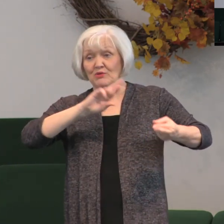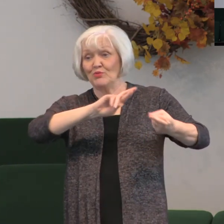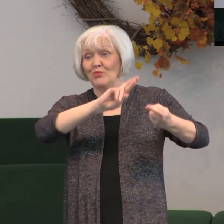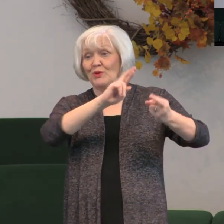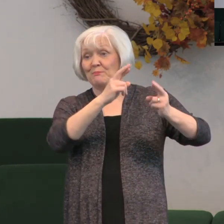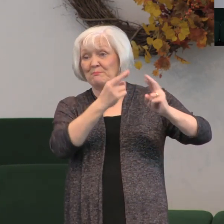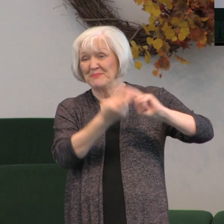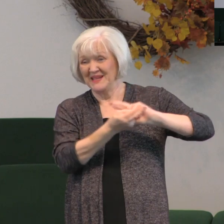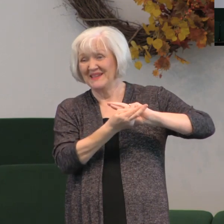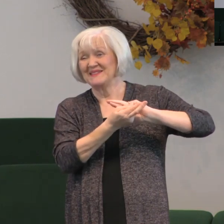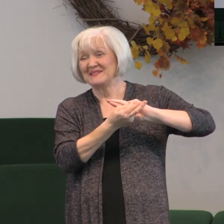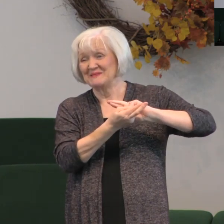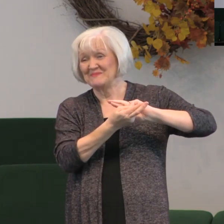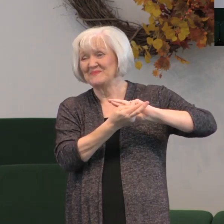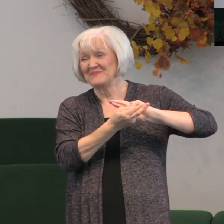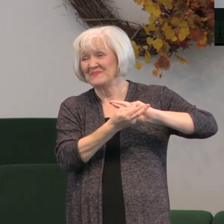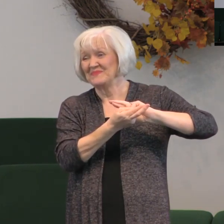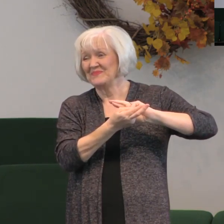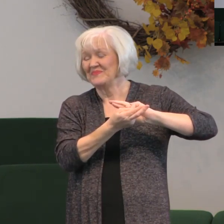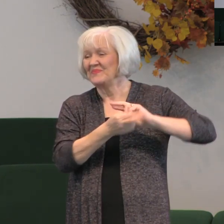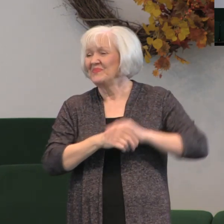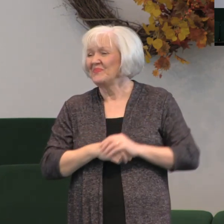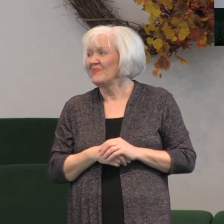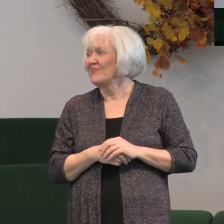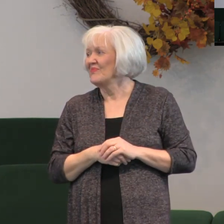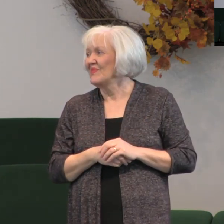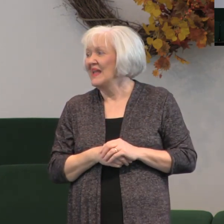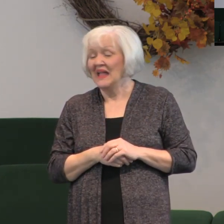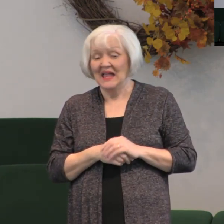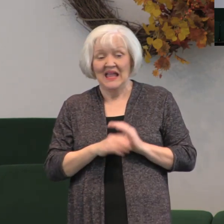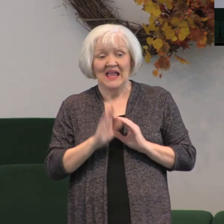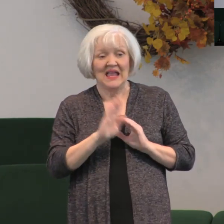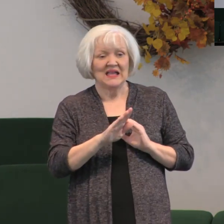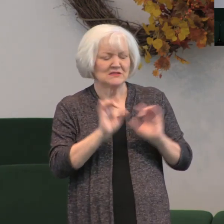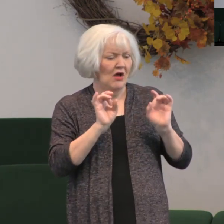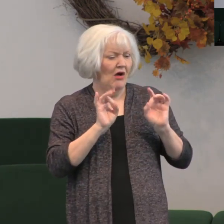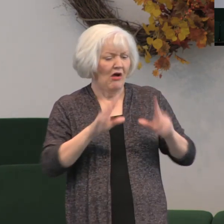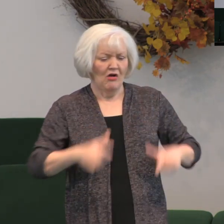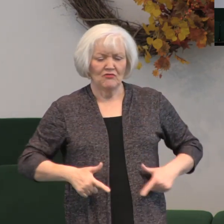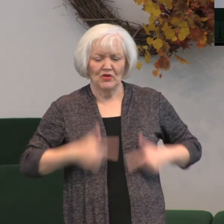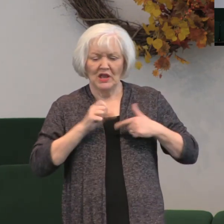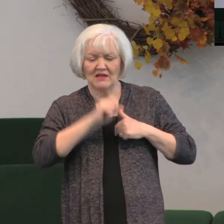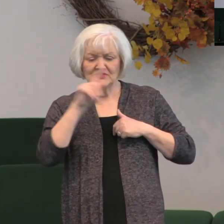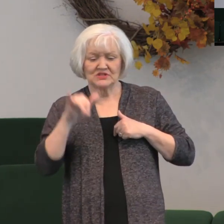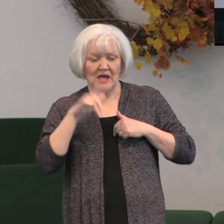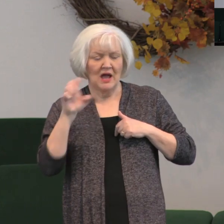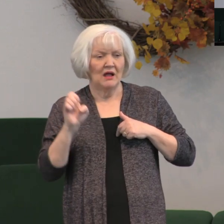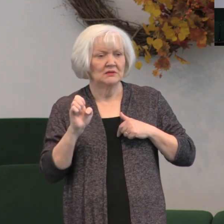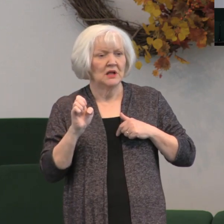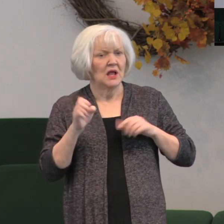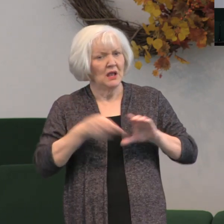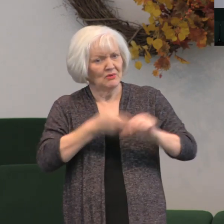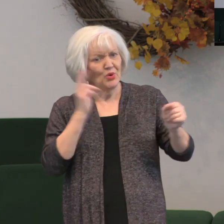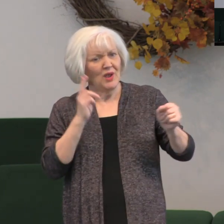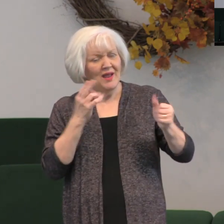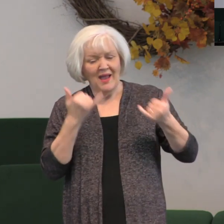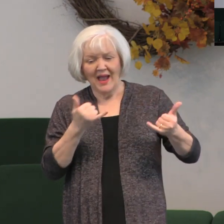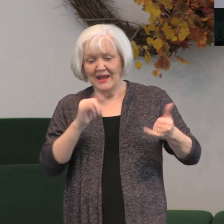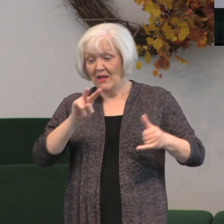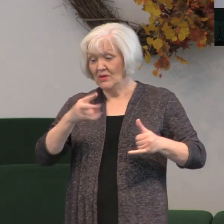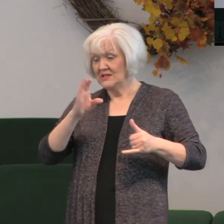sins and he gave up this immoral lifestyle that he was living and now he comes back in 2